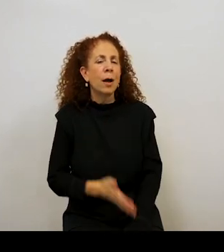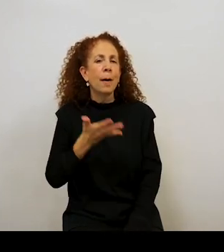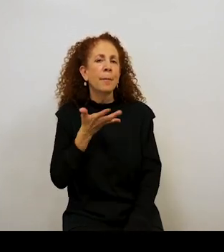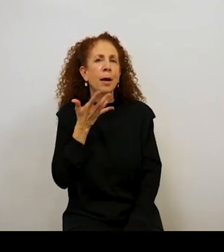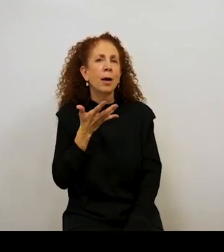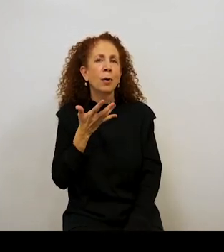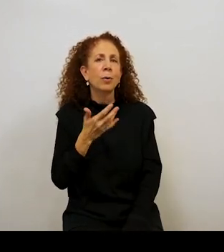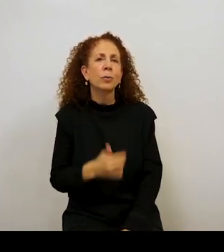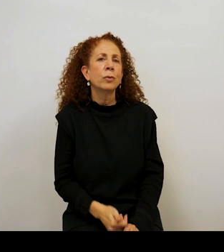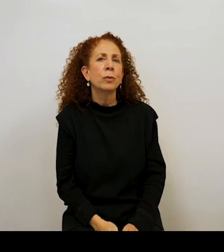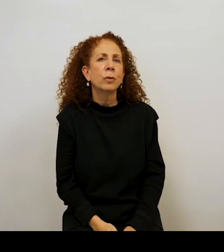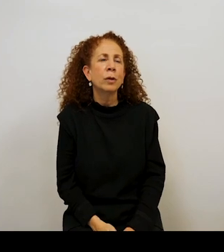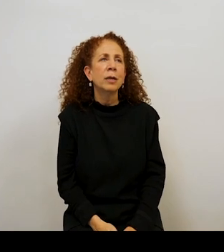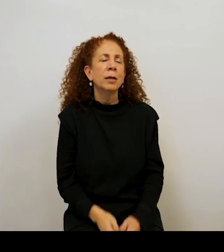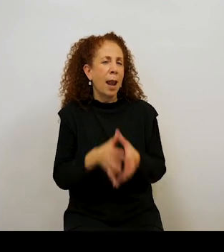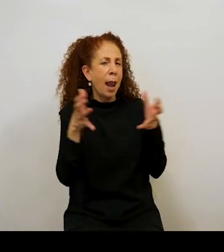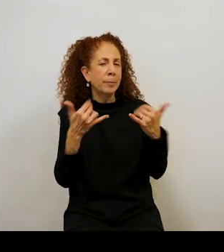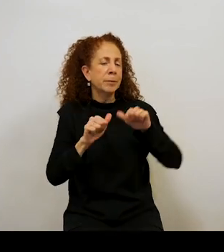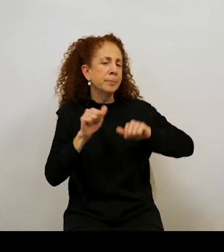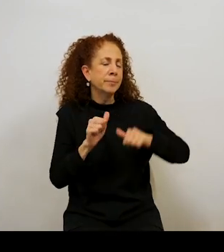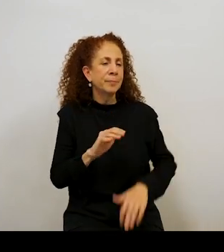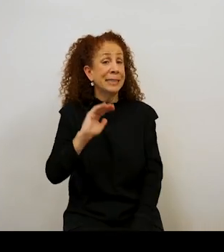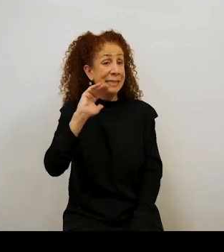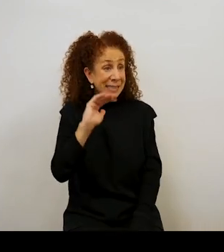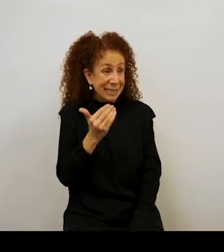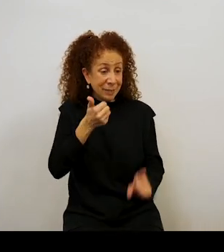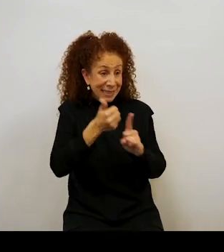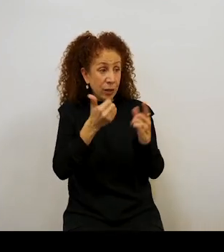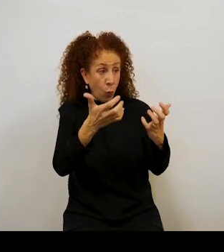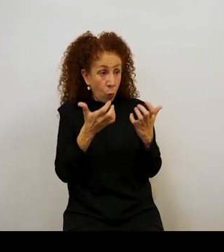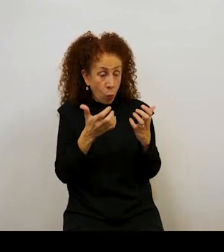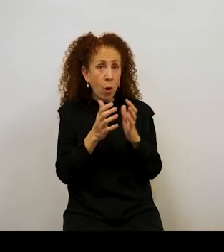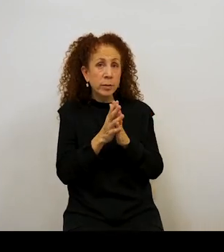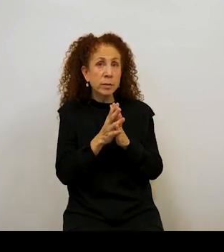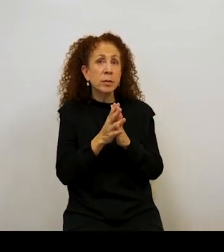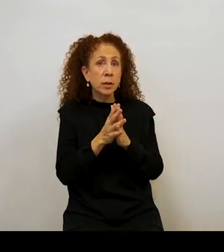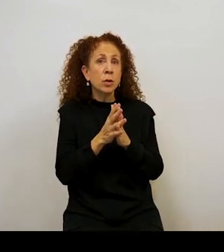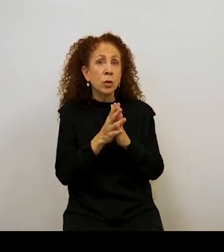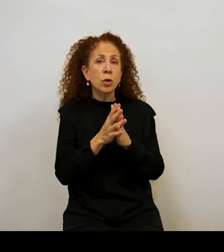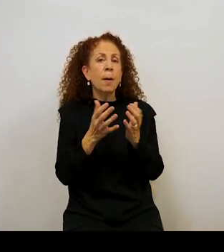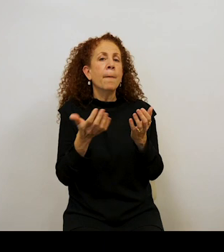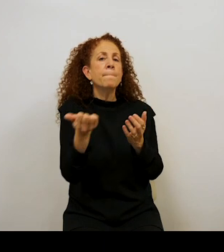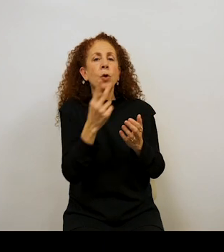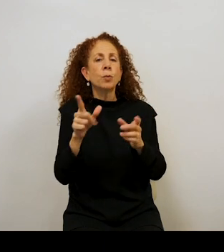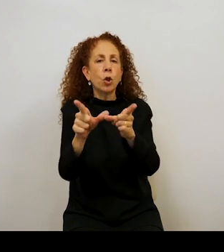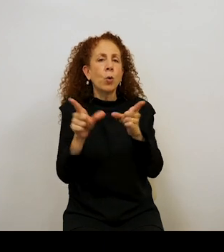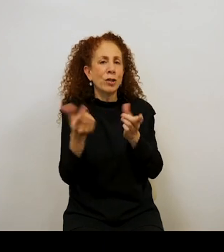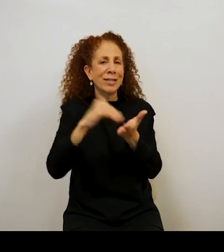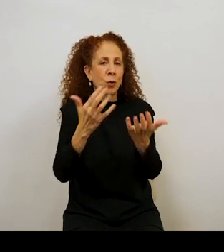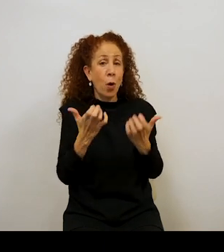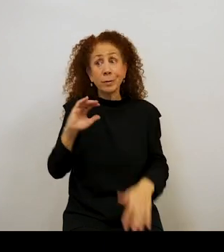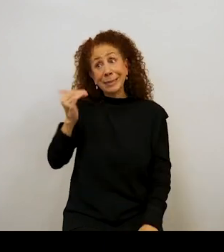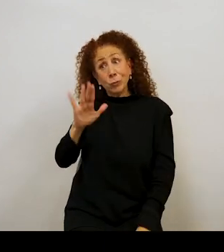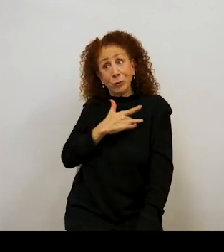about very much of it. I think it seems to want to do multiple locations again. Mm-hmm. It seems like something you do. First